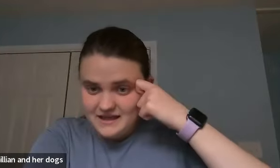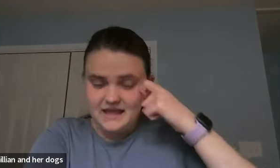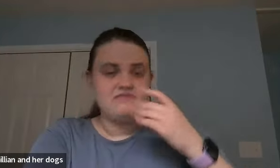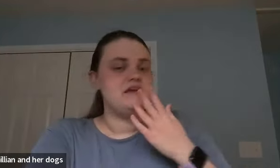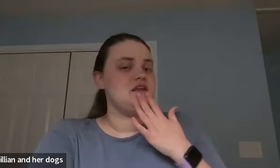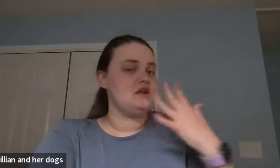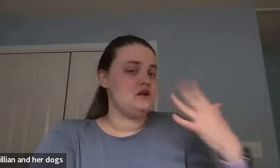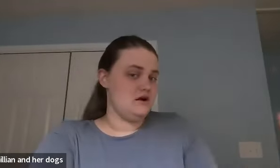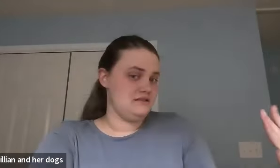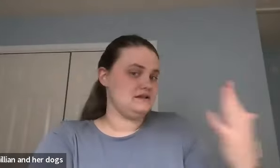And then garlic.